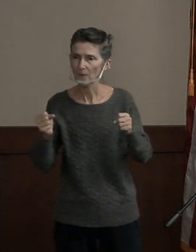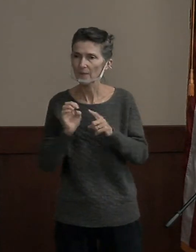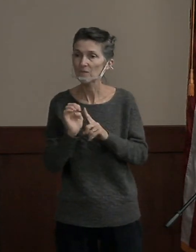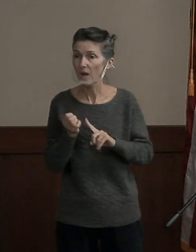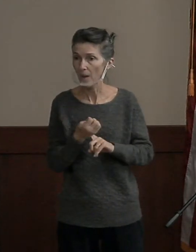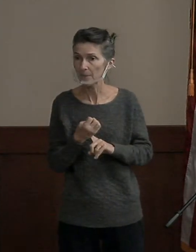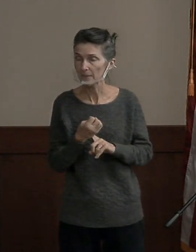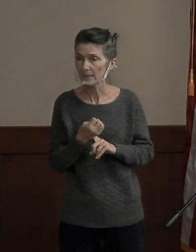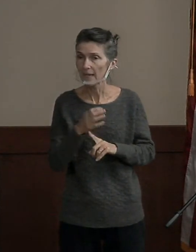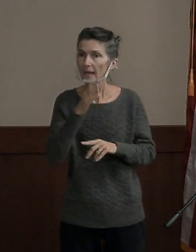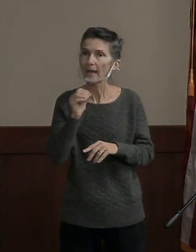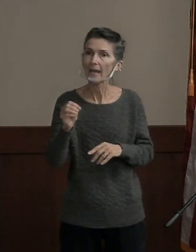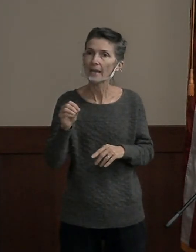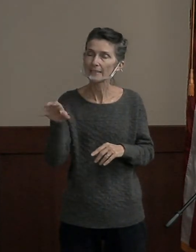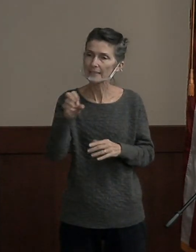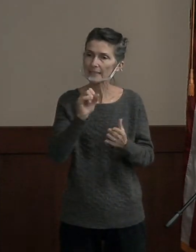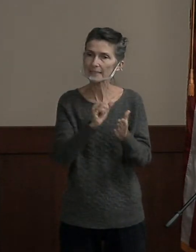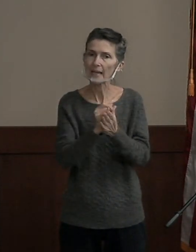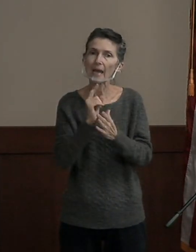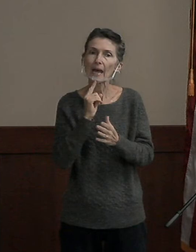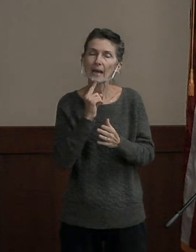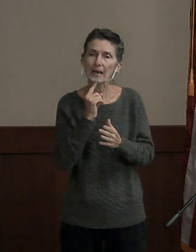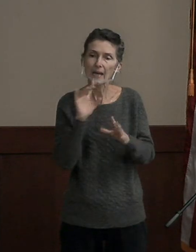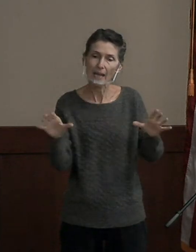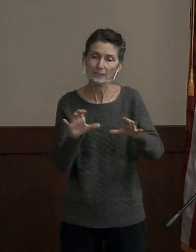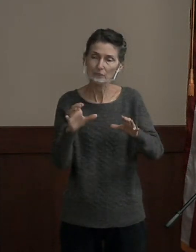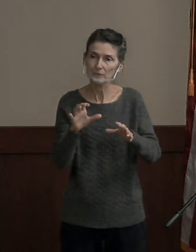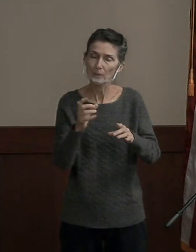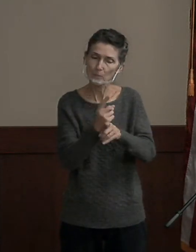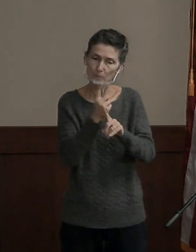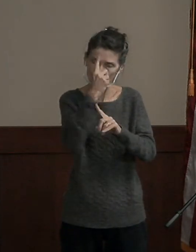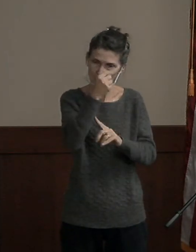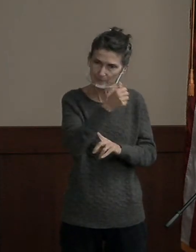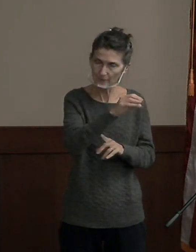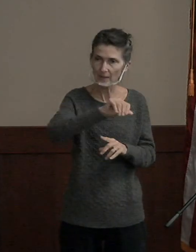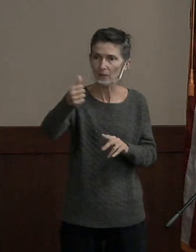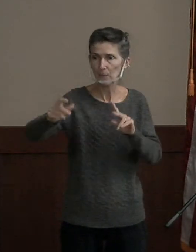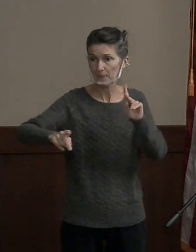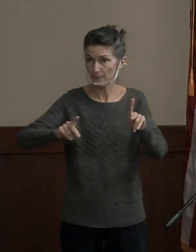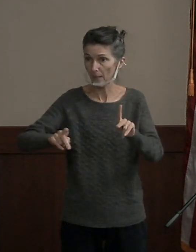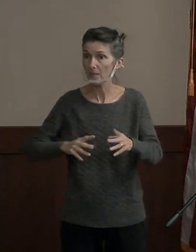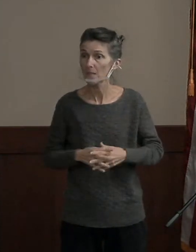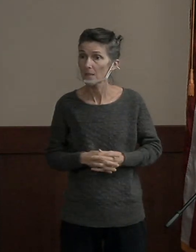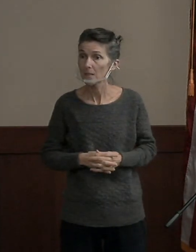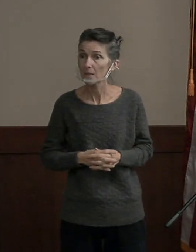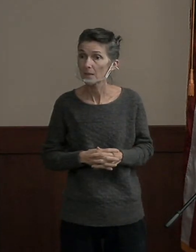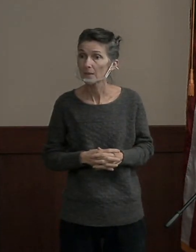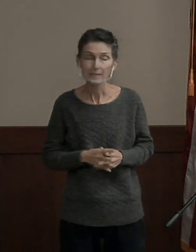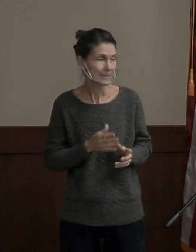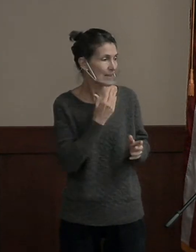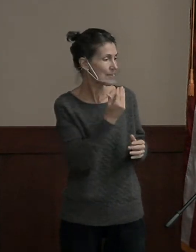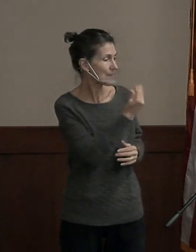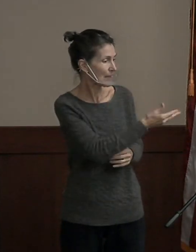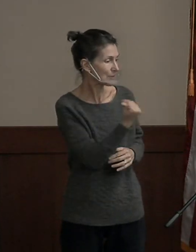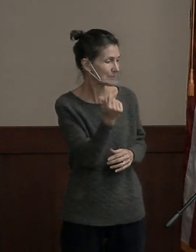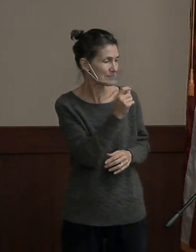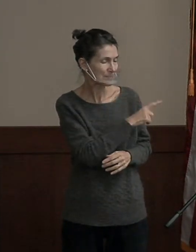environment and that they take those actions appropriate to protect themselves and others. Thank you, I